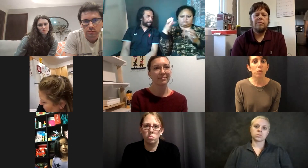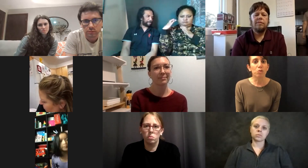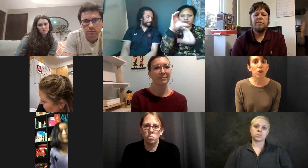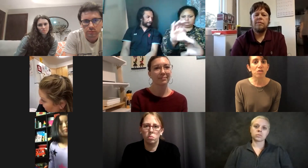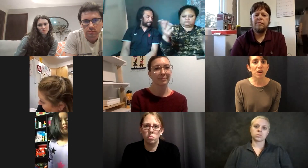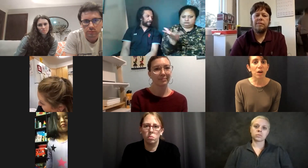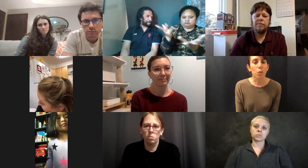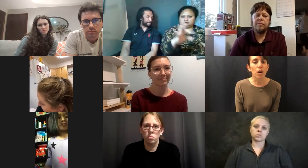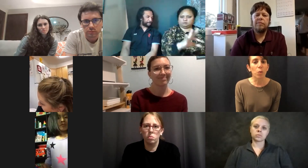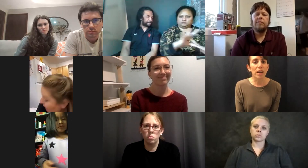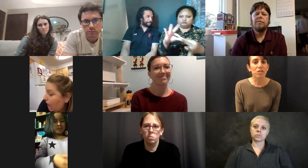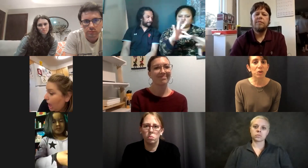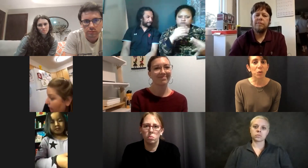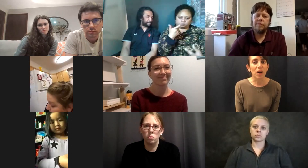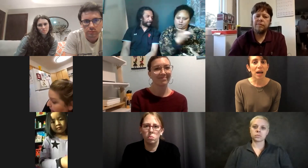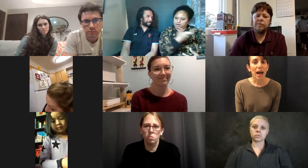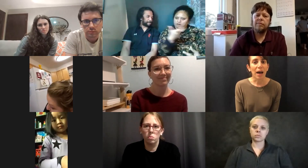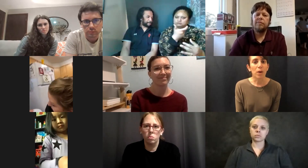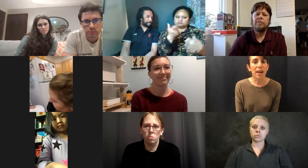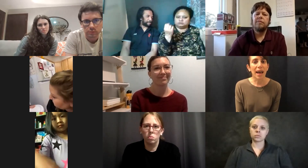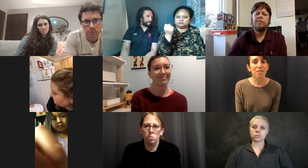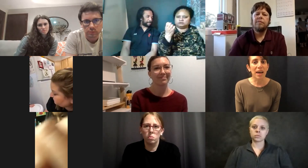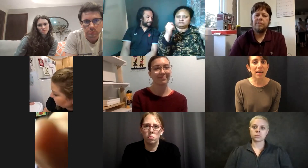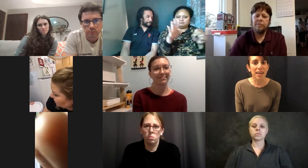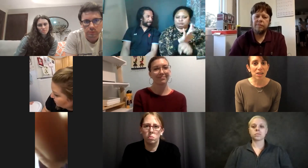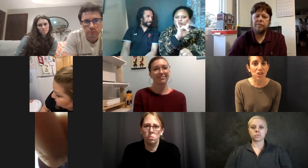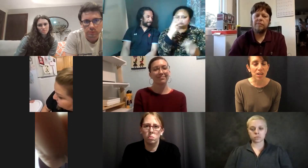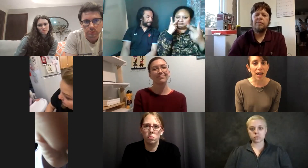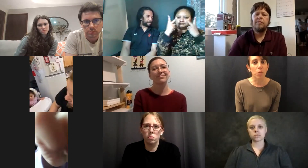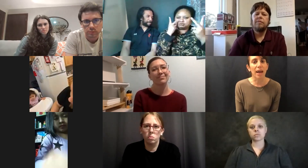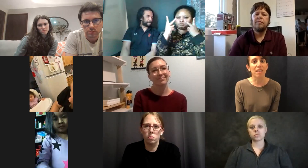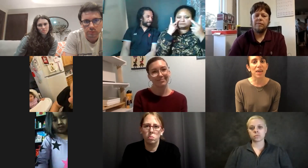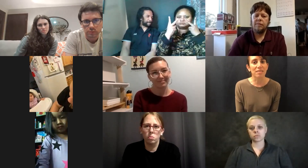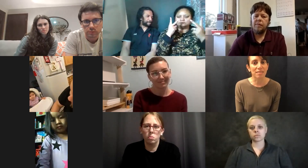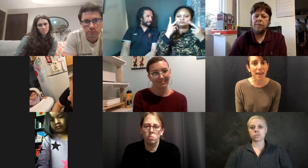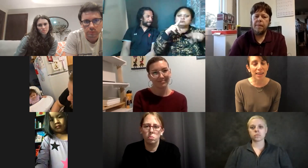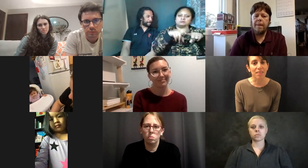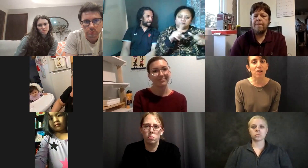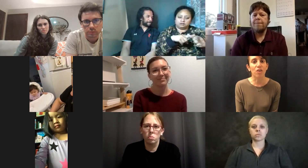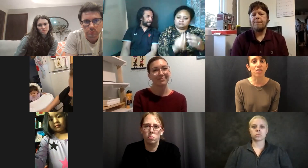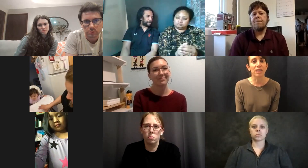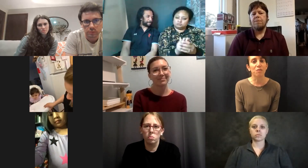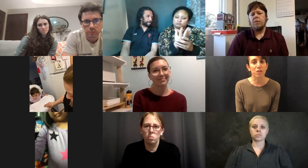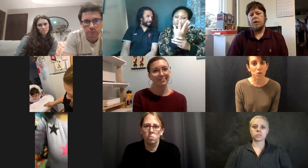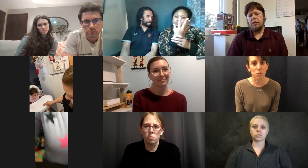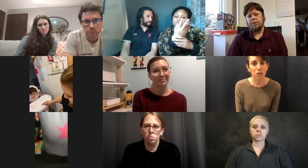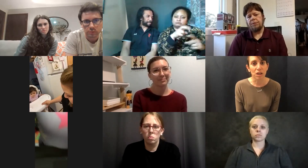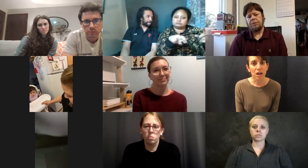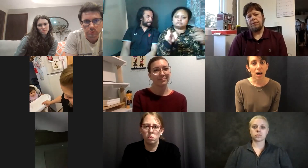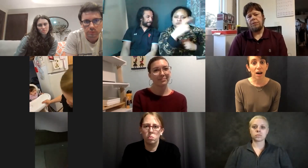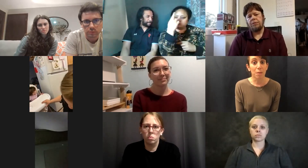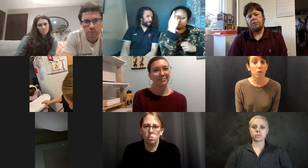I was wondering, what do I do? I want to have that connection. I want to have that signing, that early